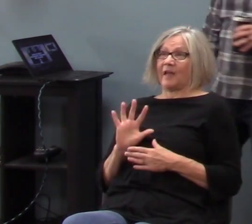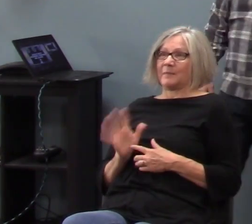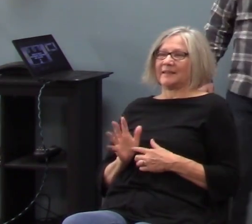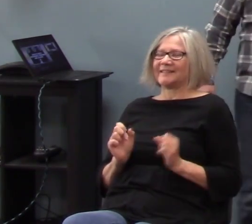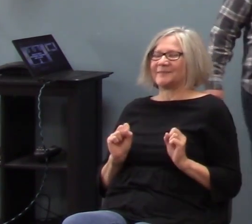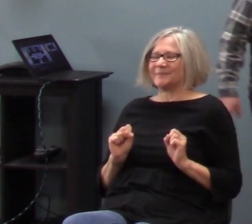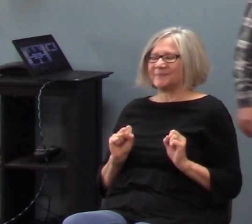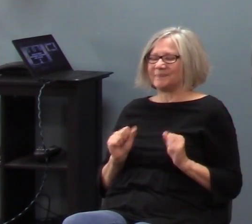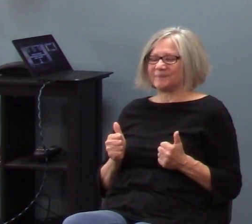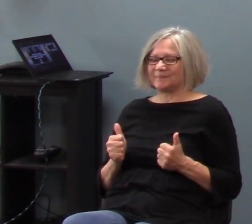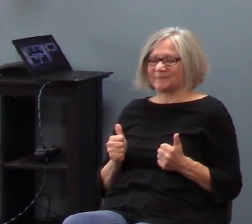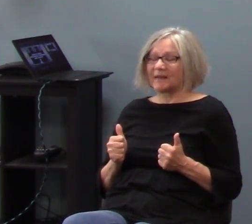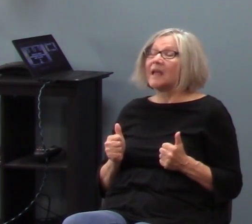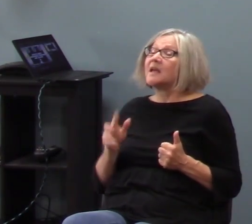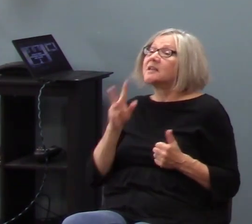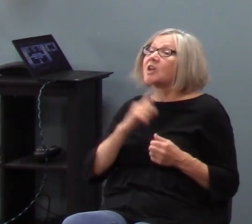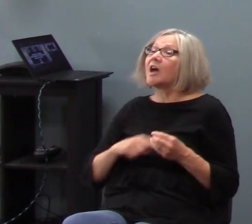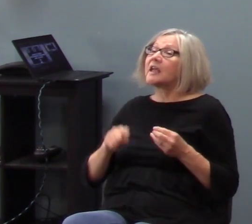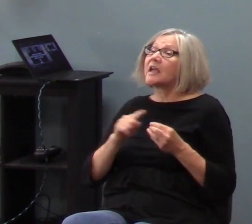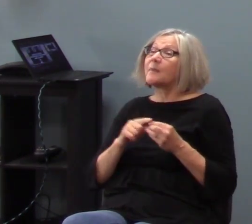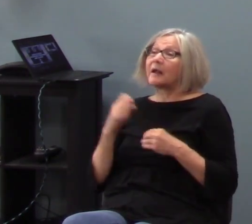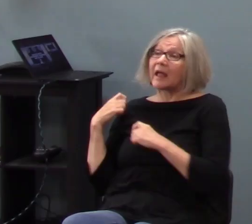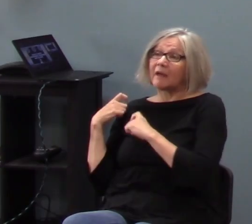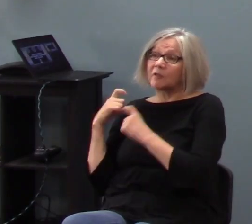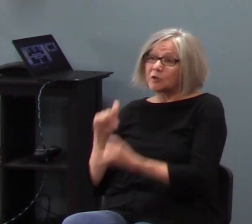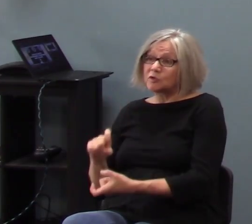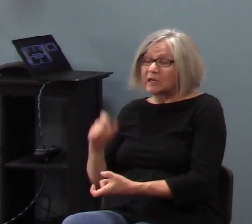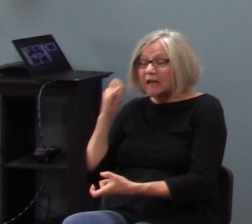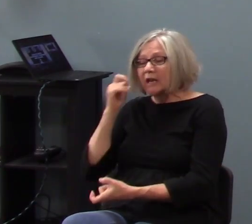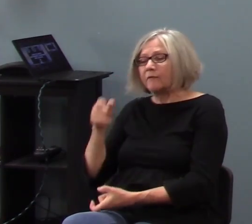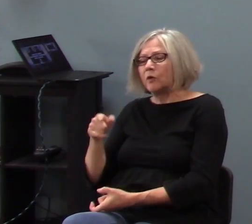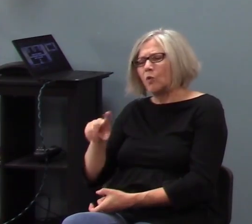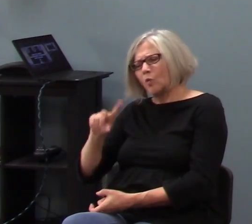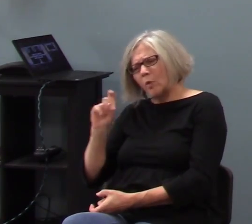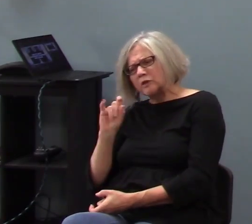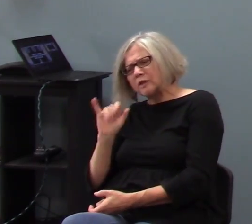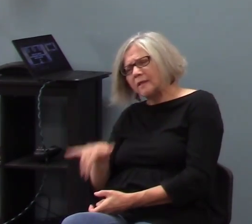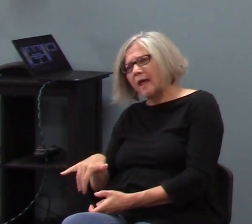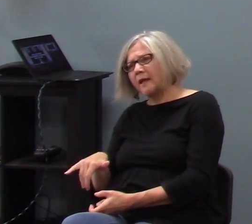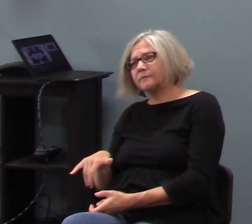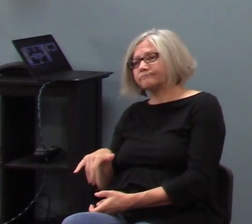about evolution today, and if you question evolution, this is kind of what you're going to get.